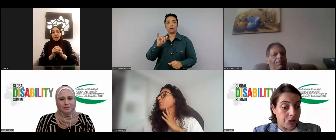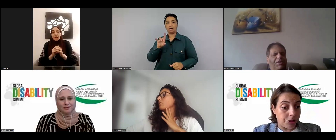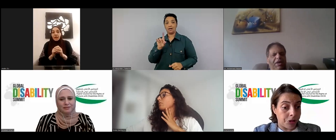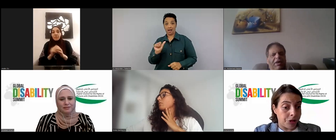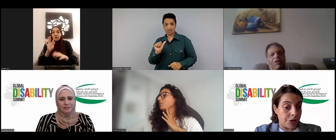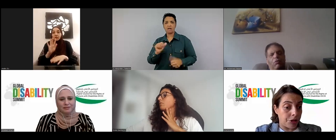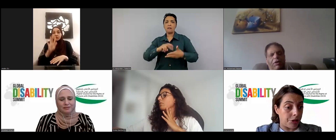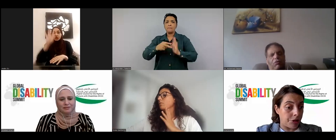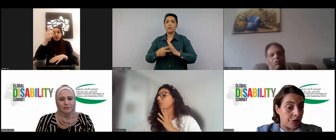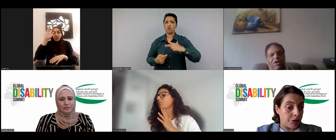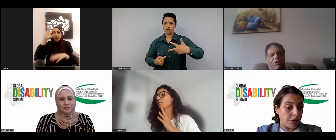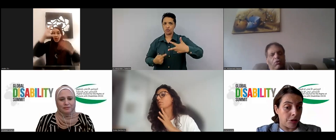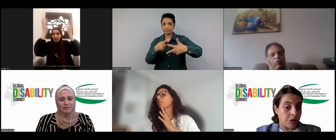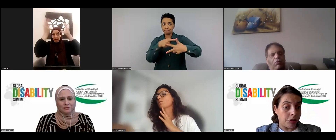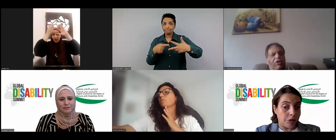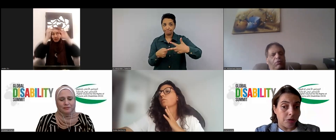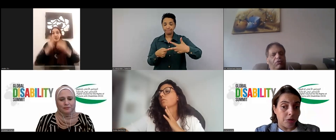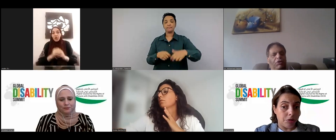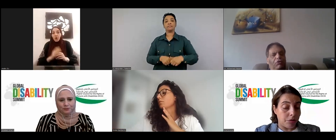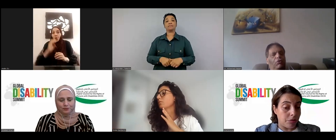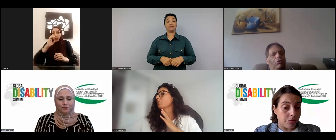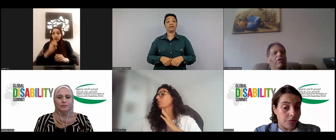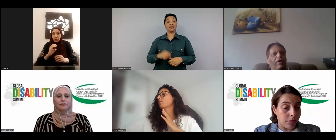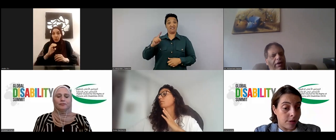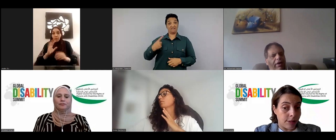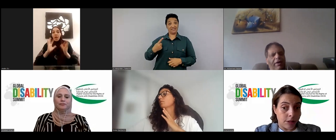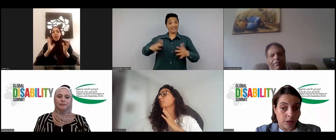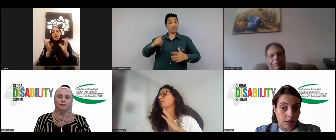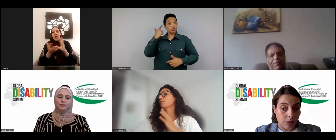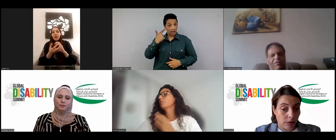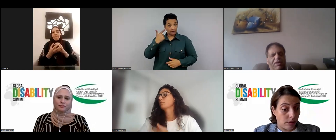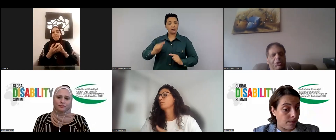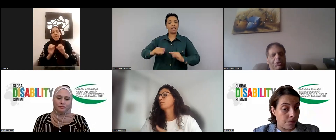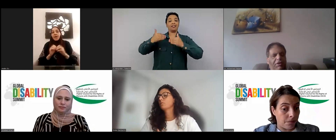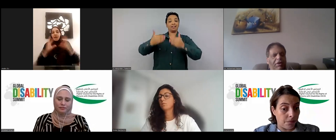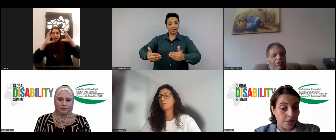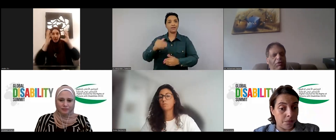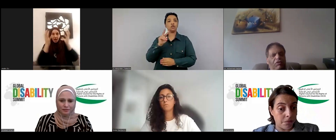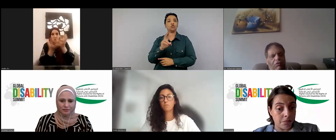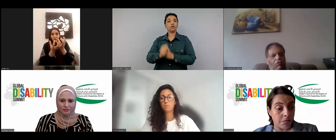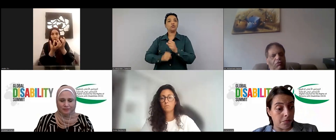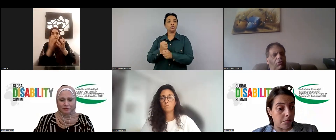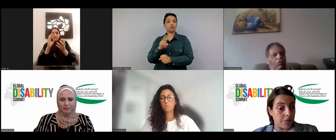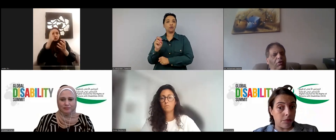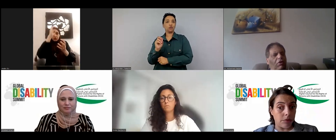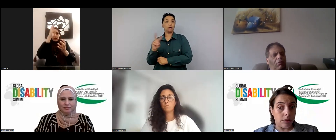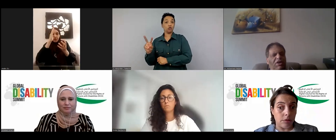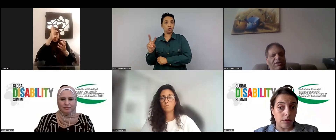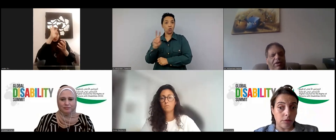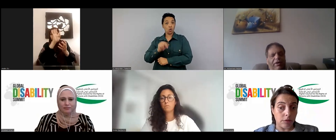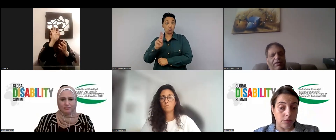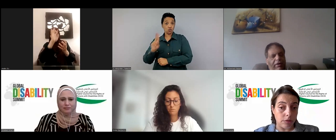The second one, it was in Norway, 2022, and the representation in 2022